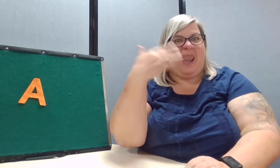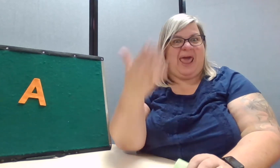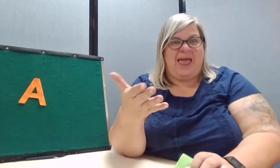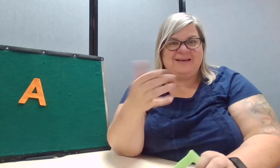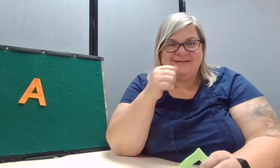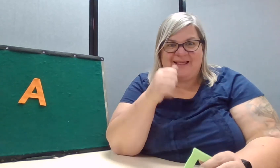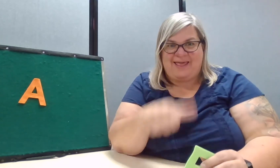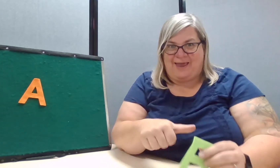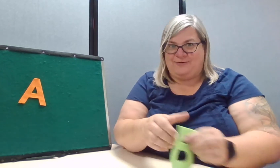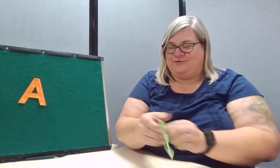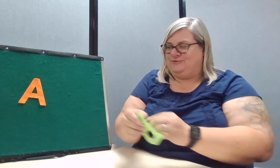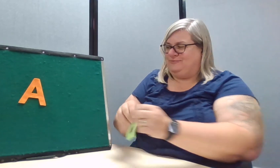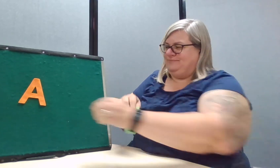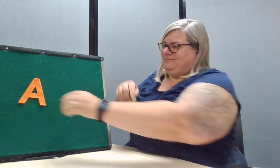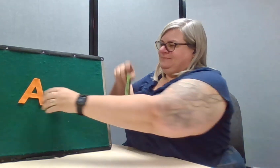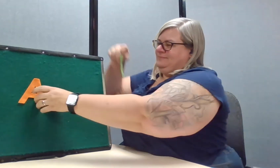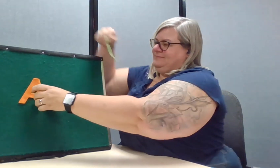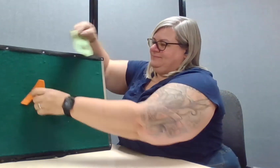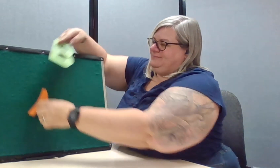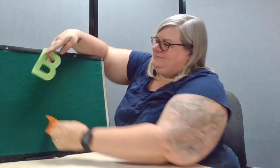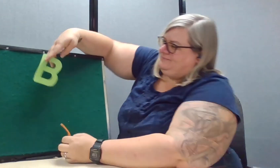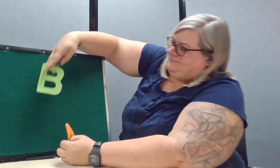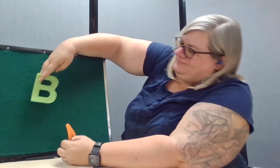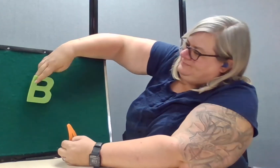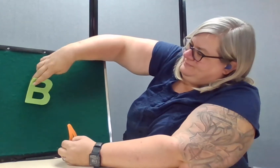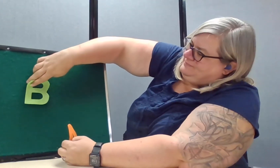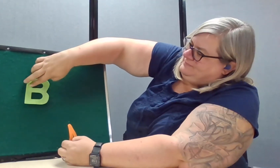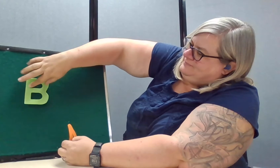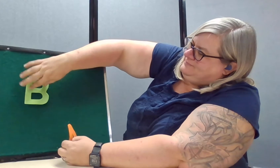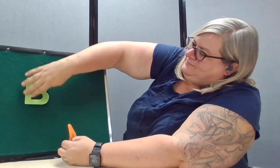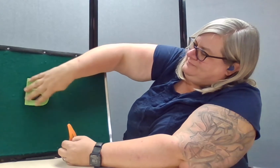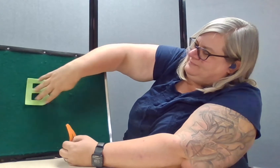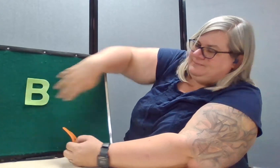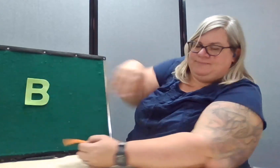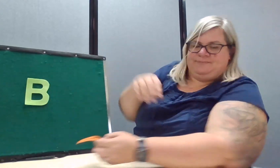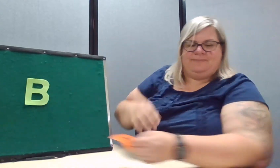Our next letter is B.